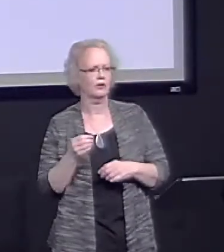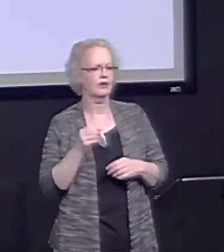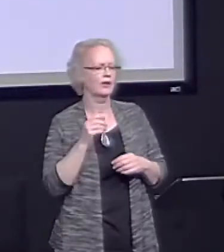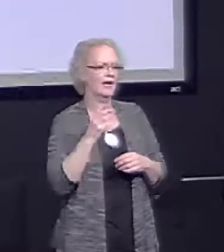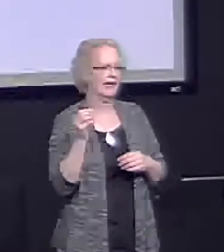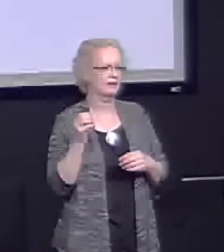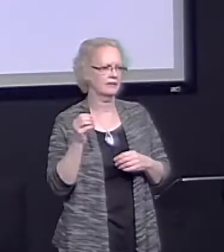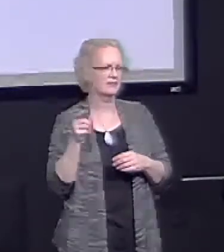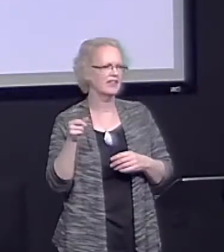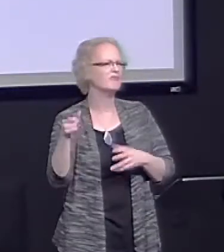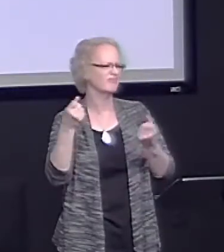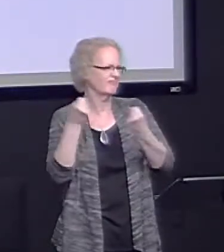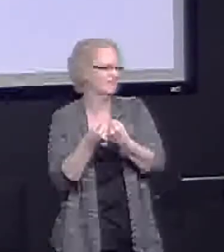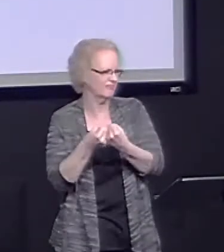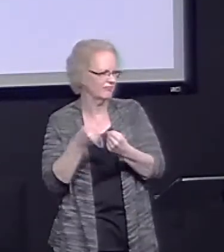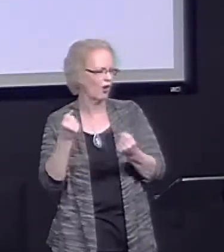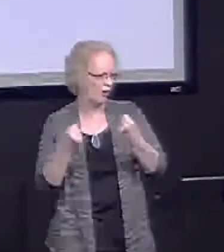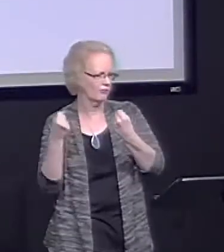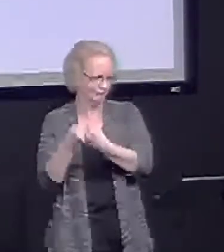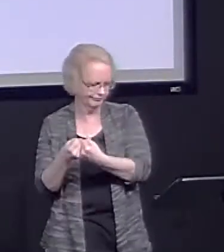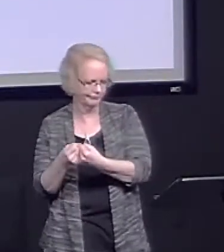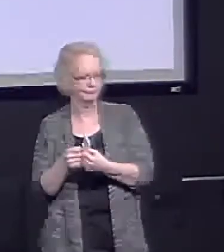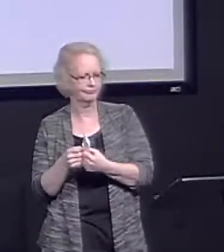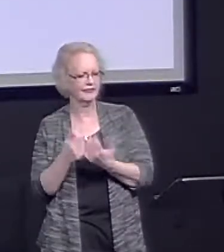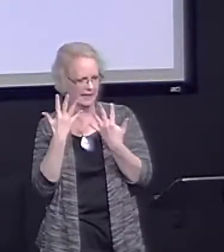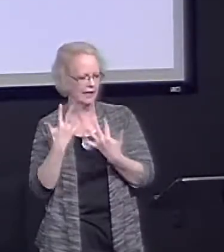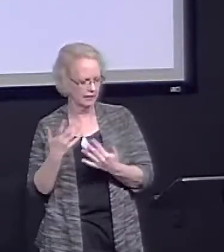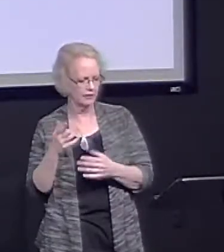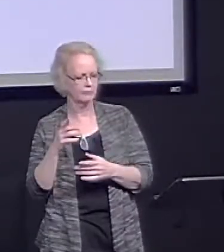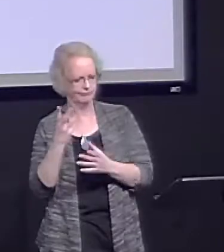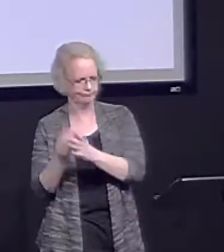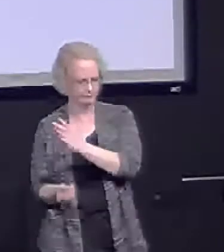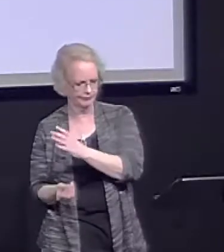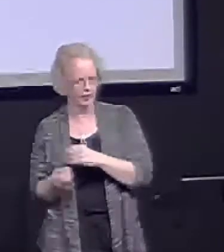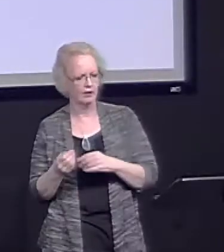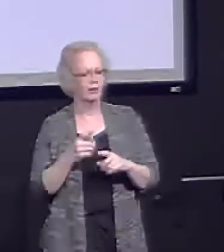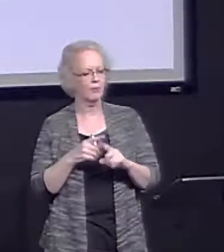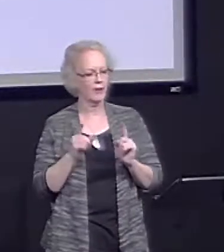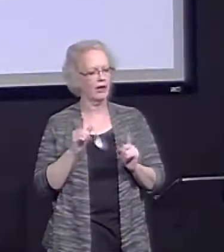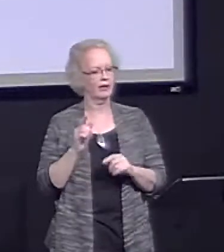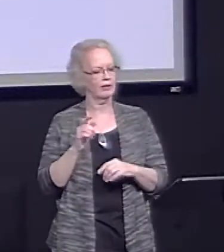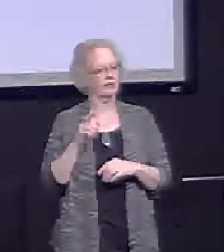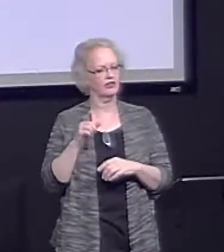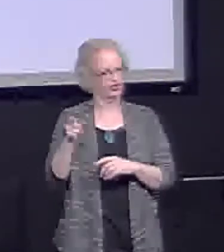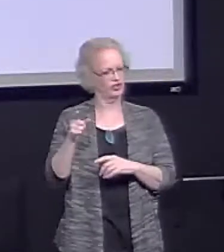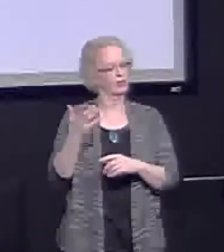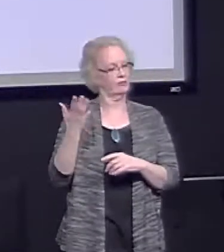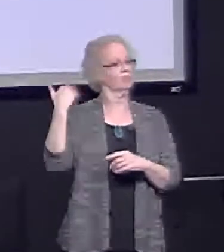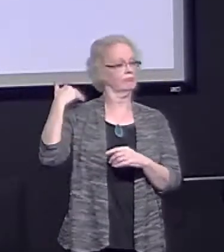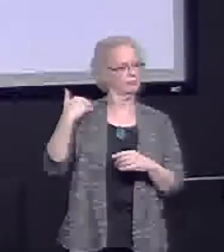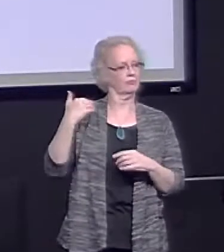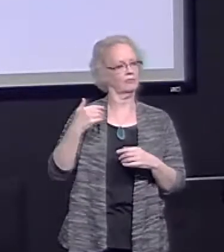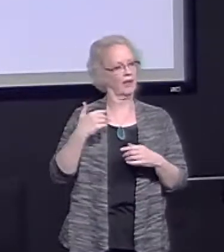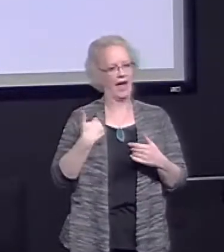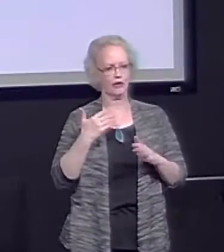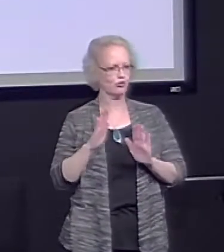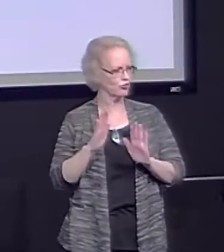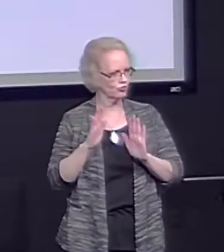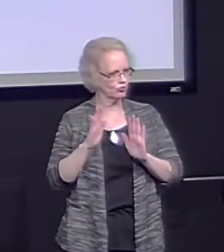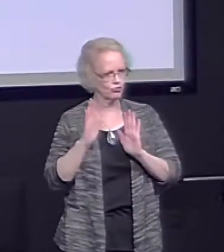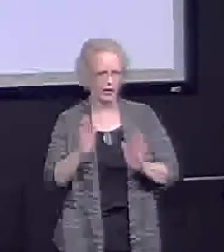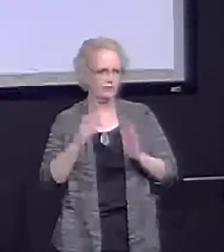result of a traffic accident. But at that time, she was still well and alive and had a great postdoc, Les